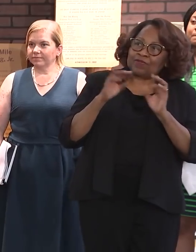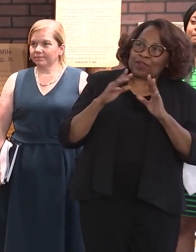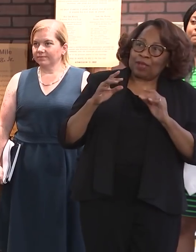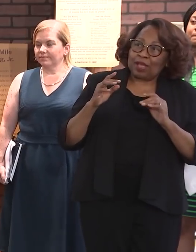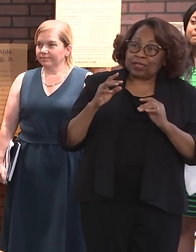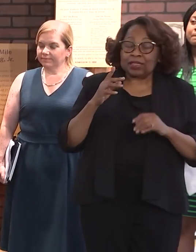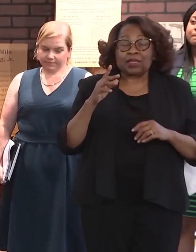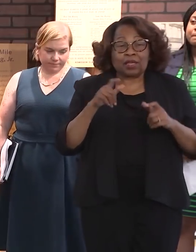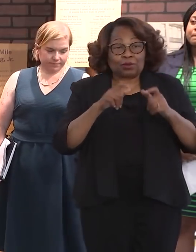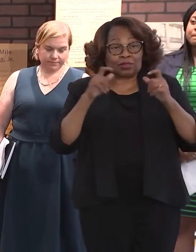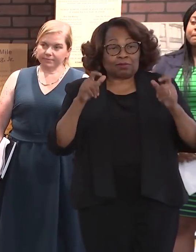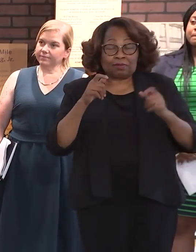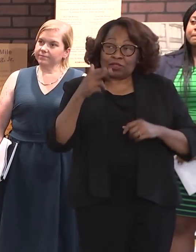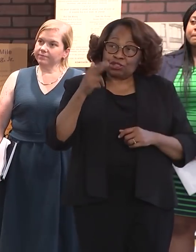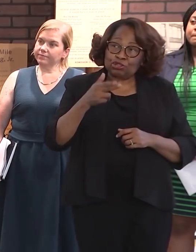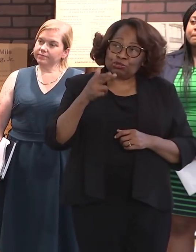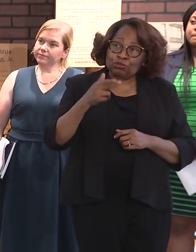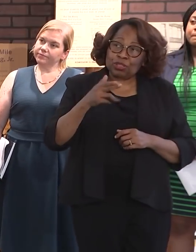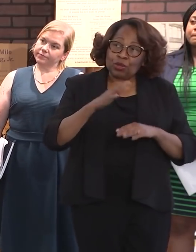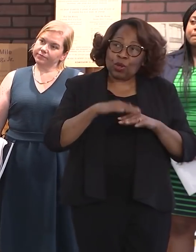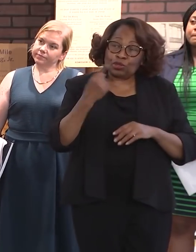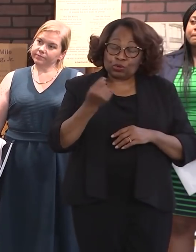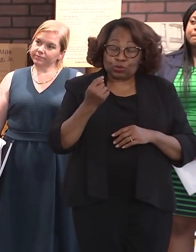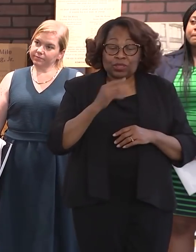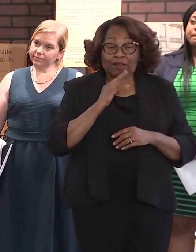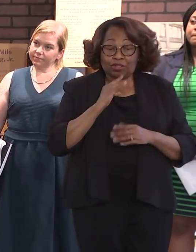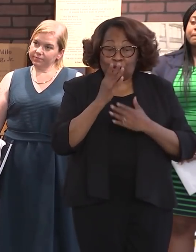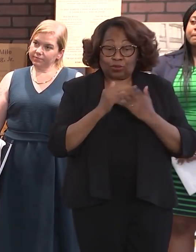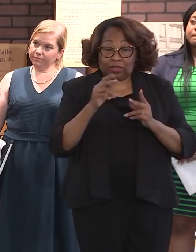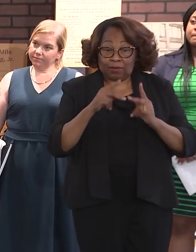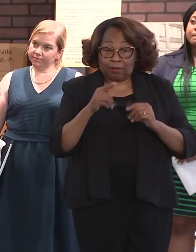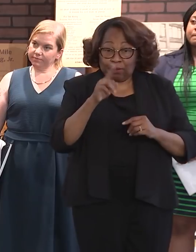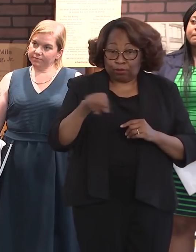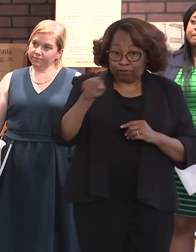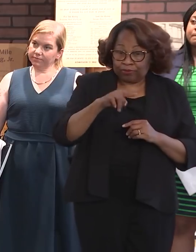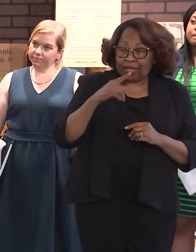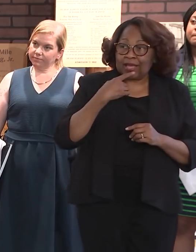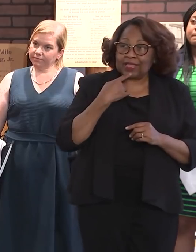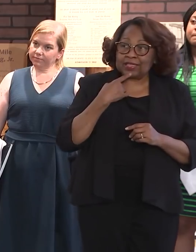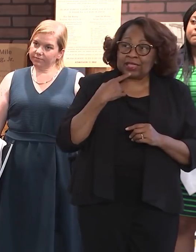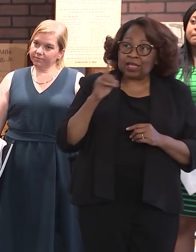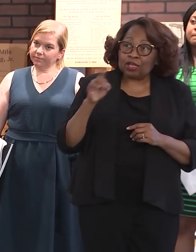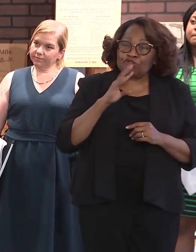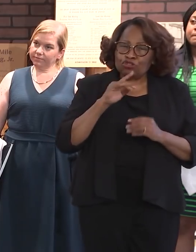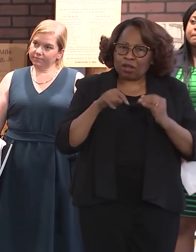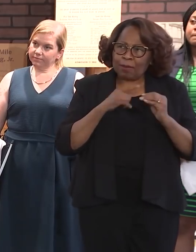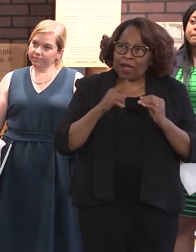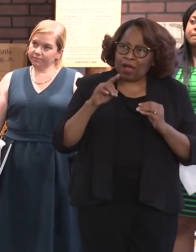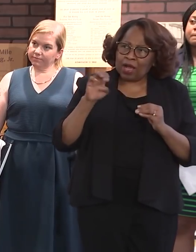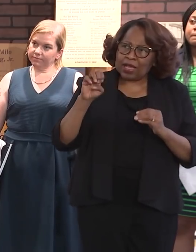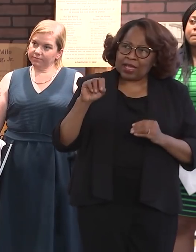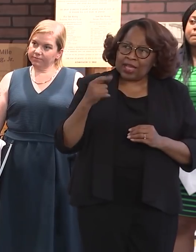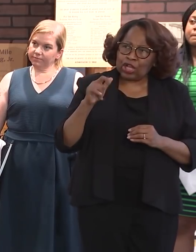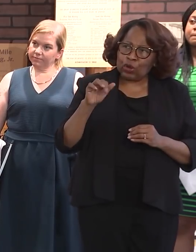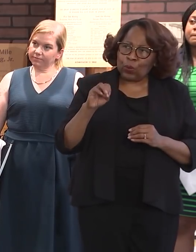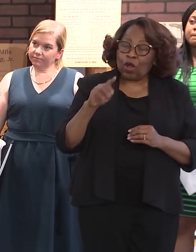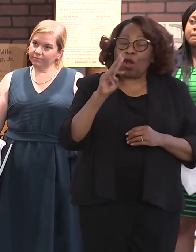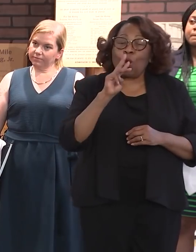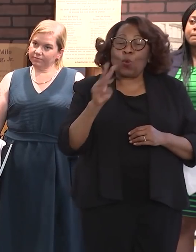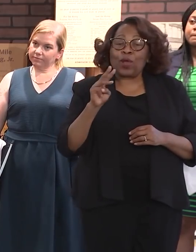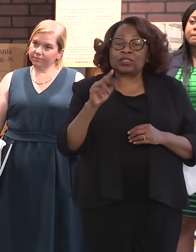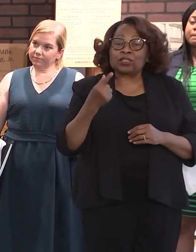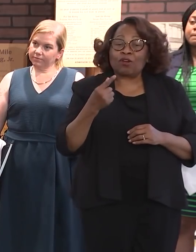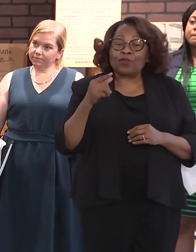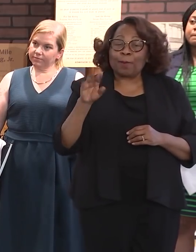okay. There was a mass shooting on Tuesday. I talked to some of the residents in the area. They said that... Are you talking about the one in Inglewood? In West Garfield